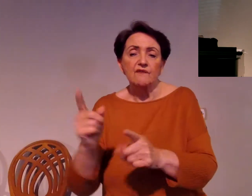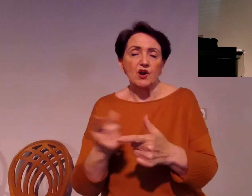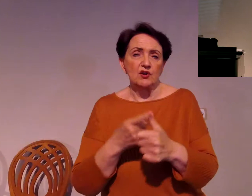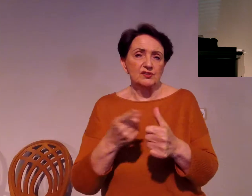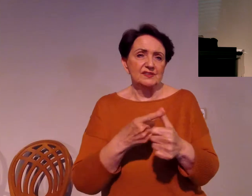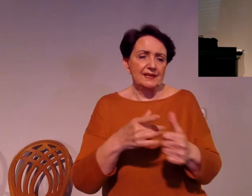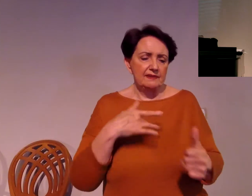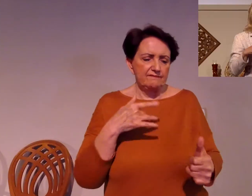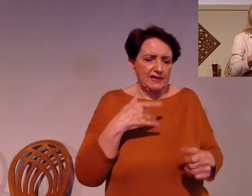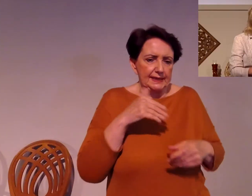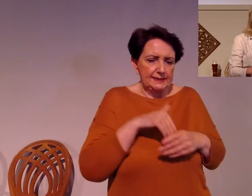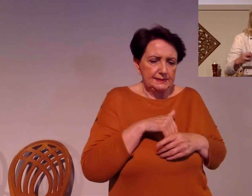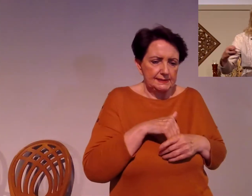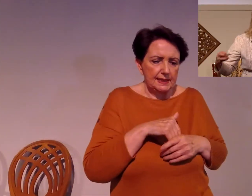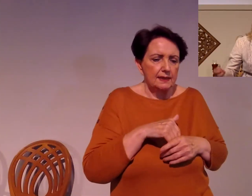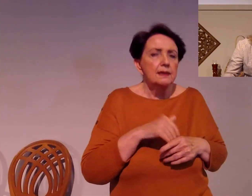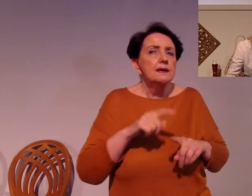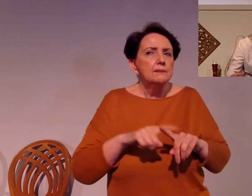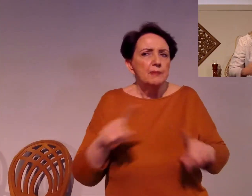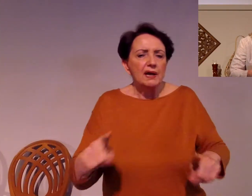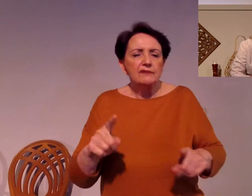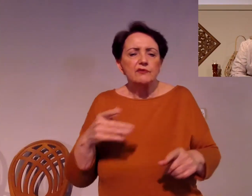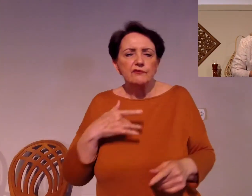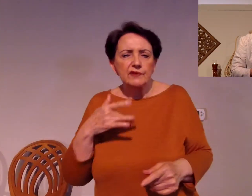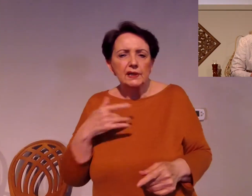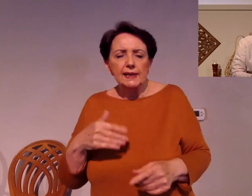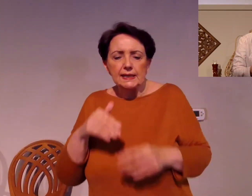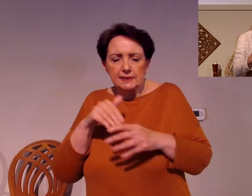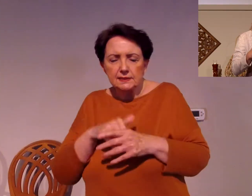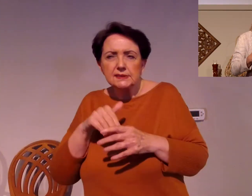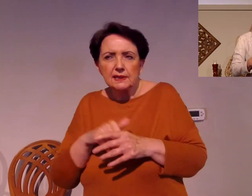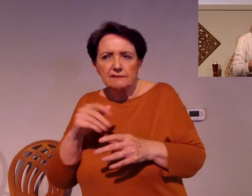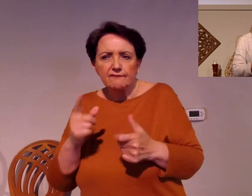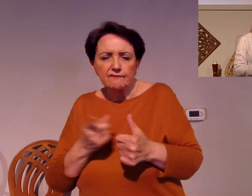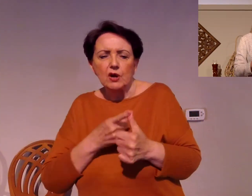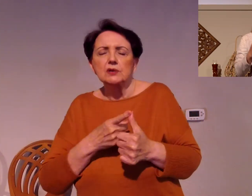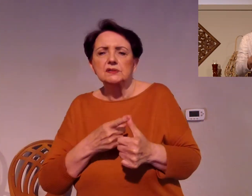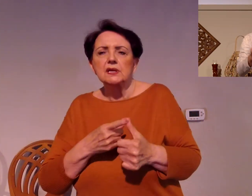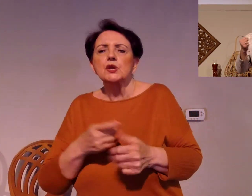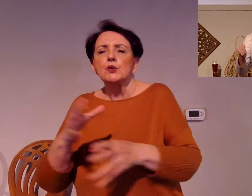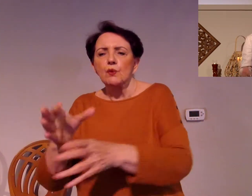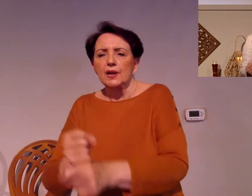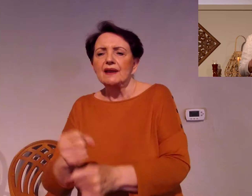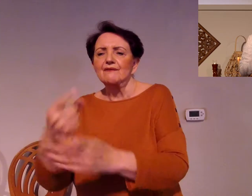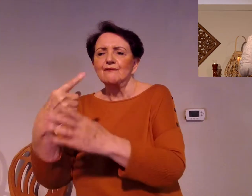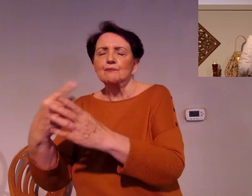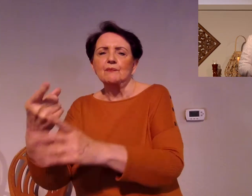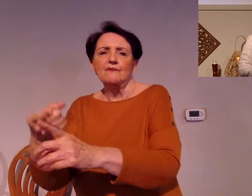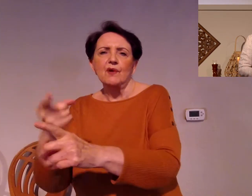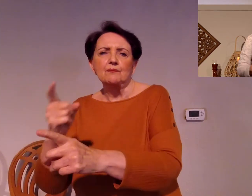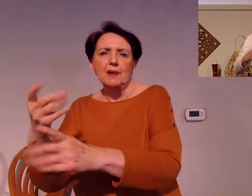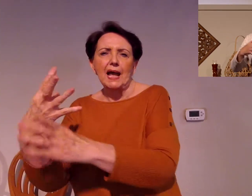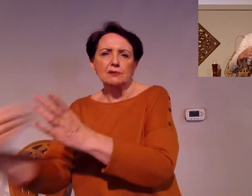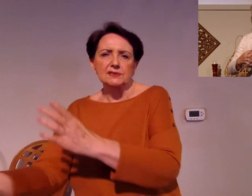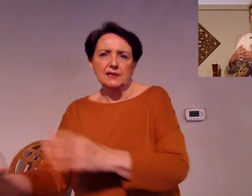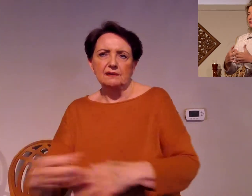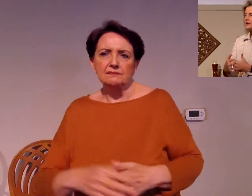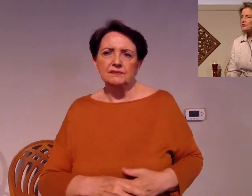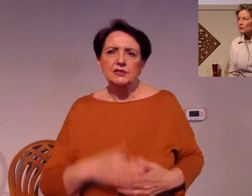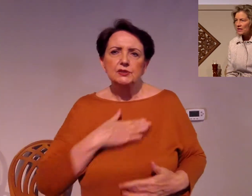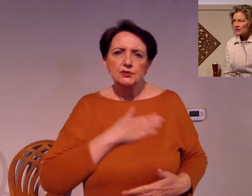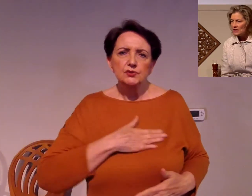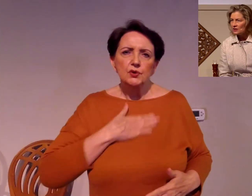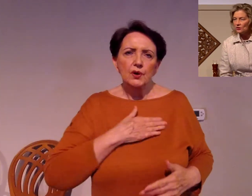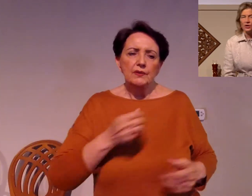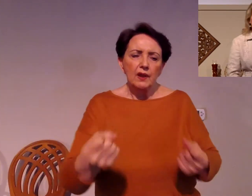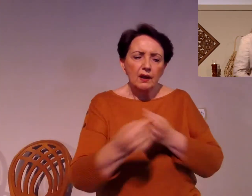But when we take time to expand our capacity within ourselves to enjoy the money that we have, the love that